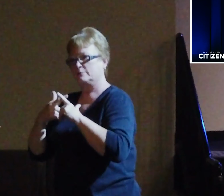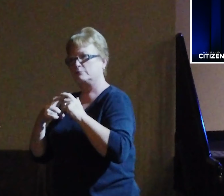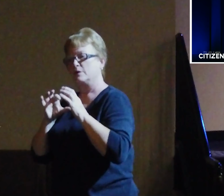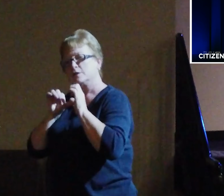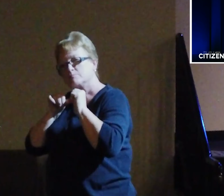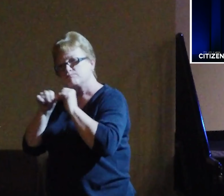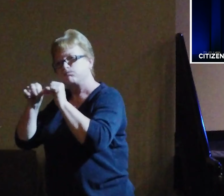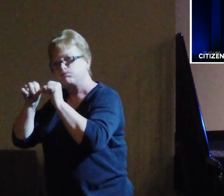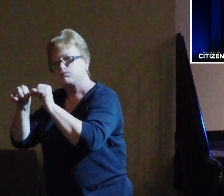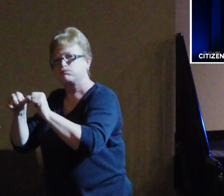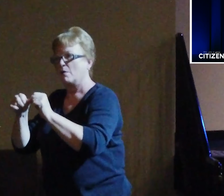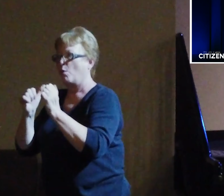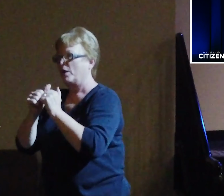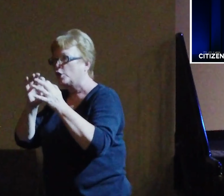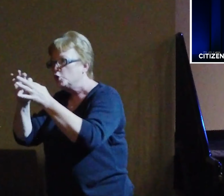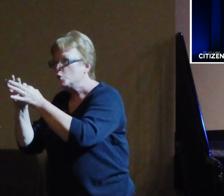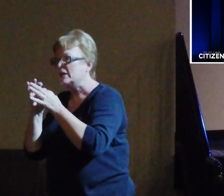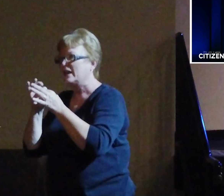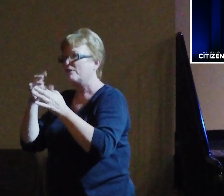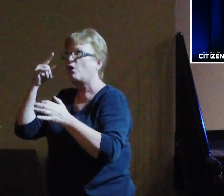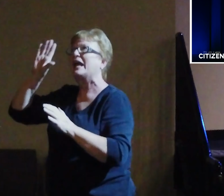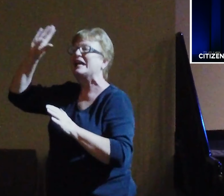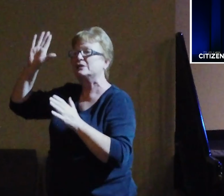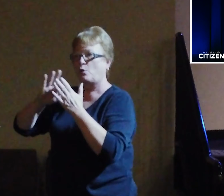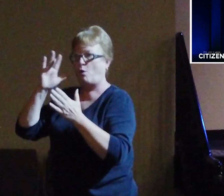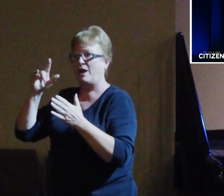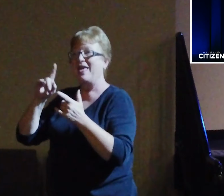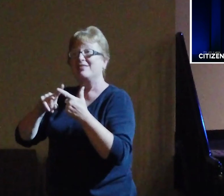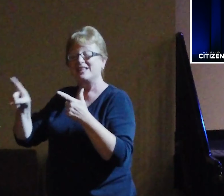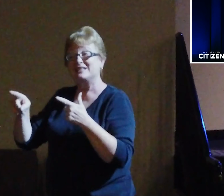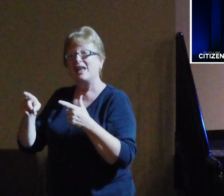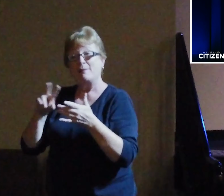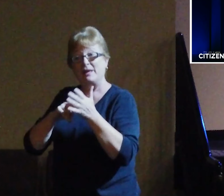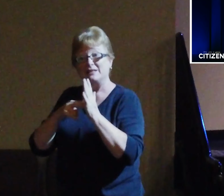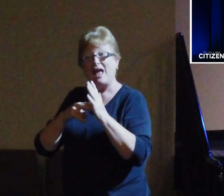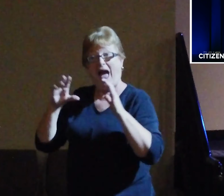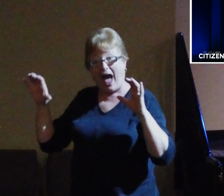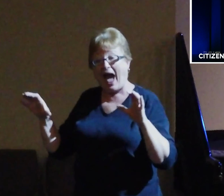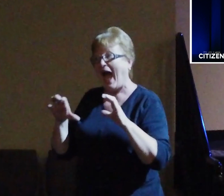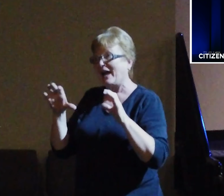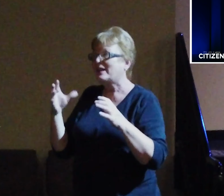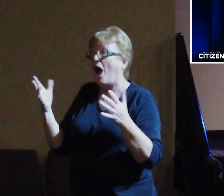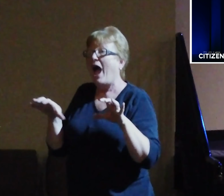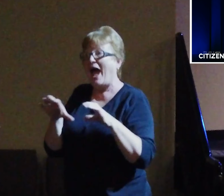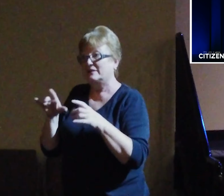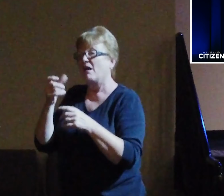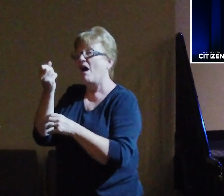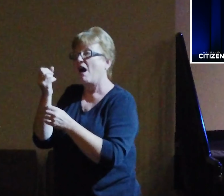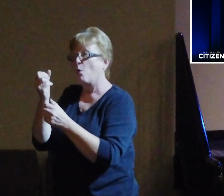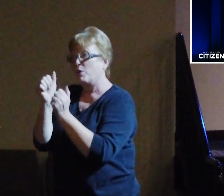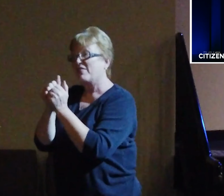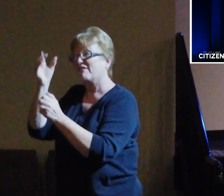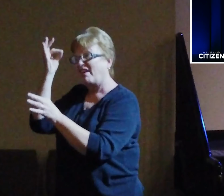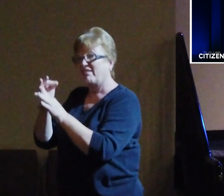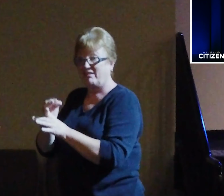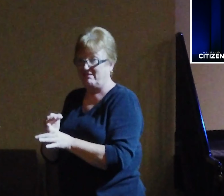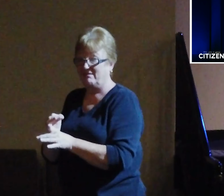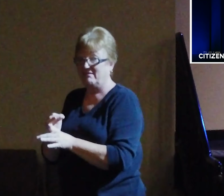for God's glory. And this is an act of faith. It's something we're called to live out together as believers.